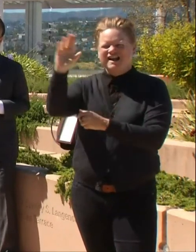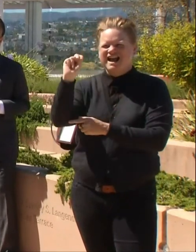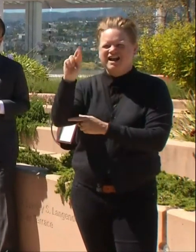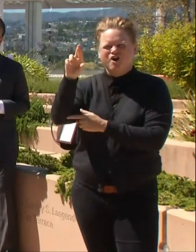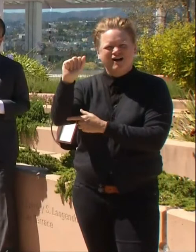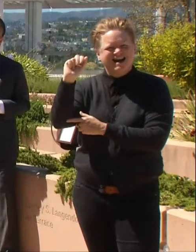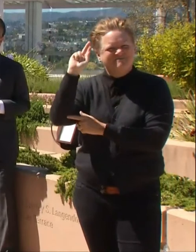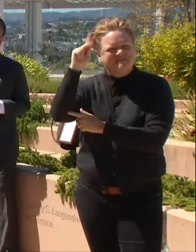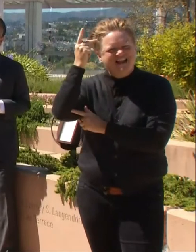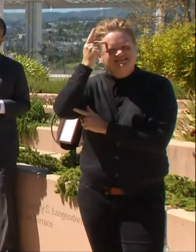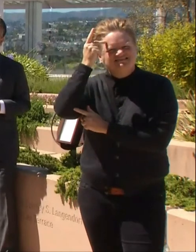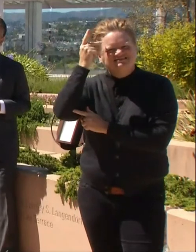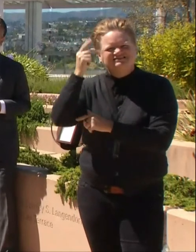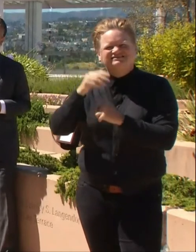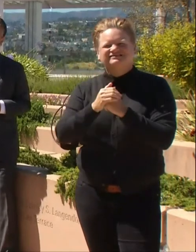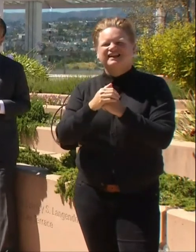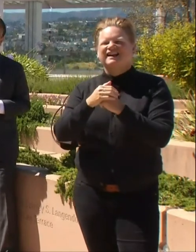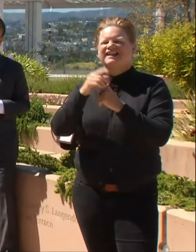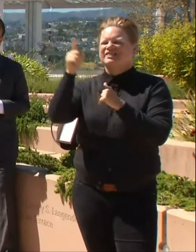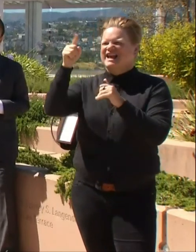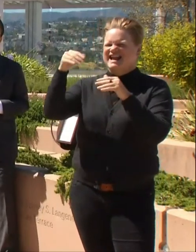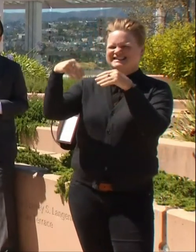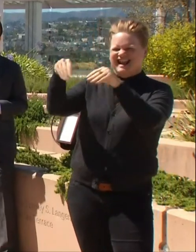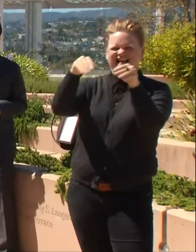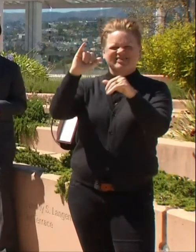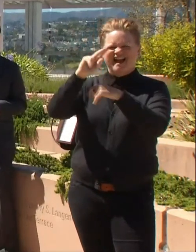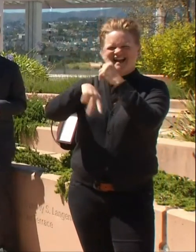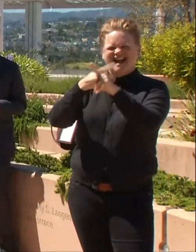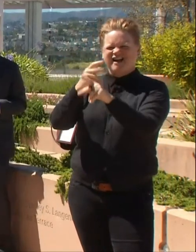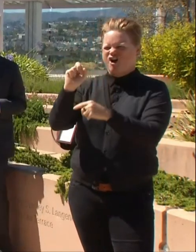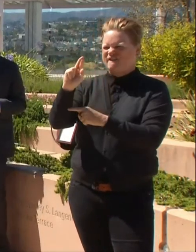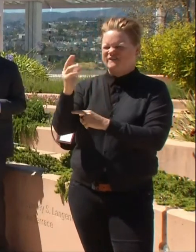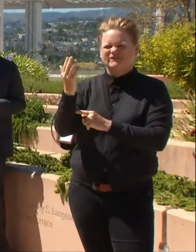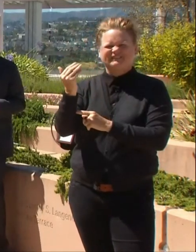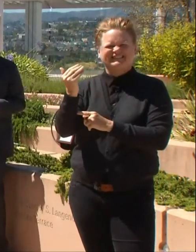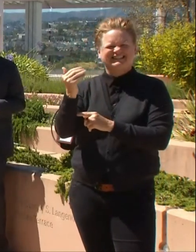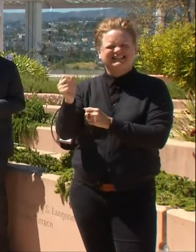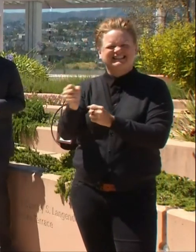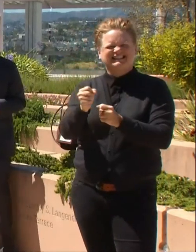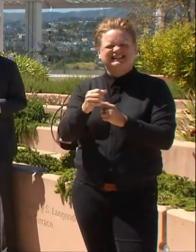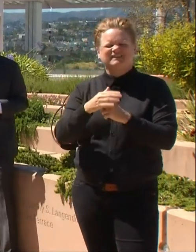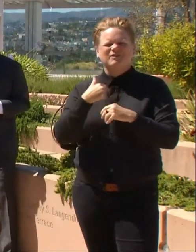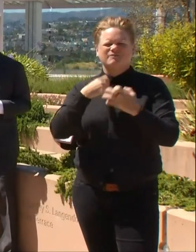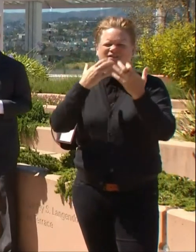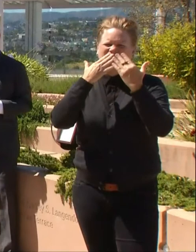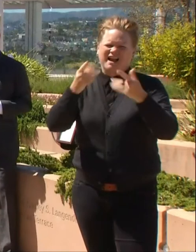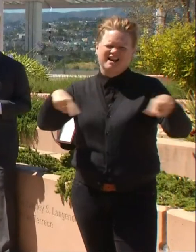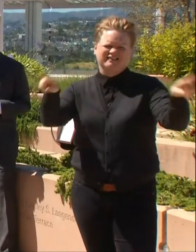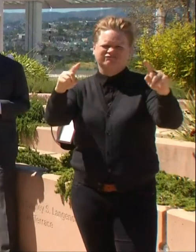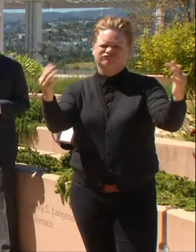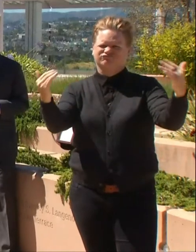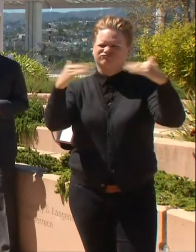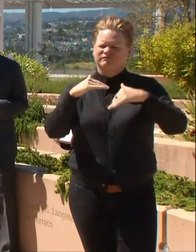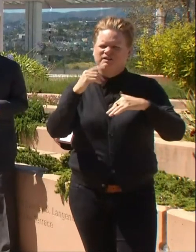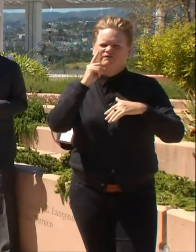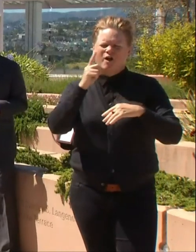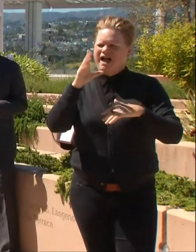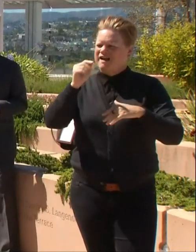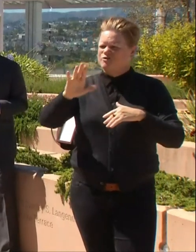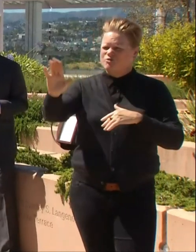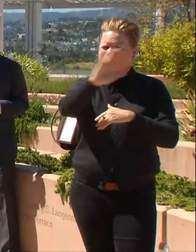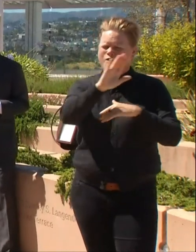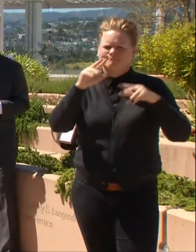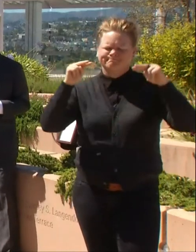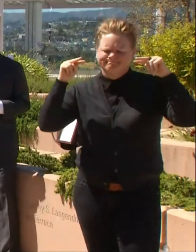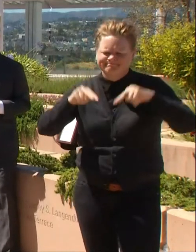I thank all of you here today who are covering this issue and who understand the importance of this decision and the fact that now on the appeal, we